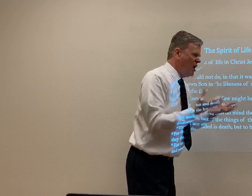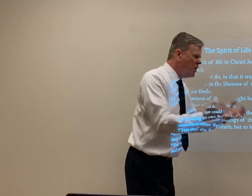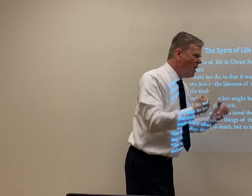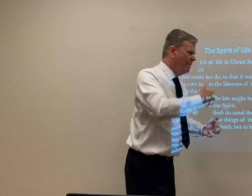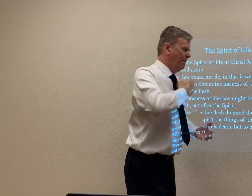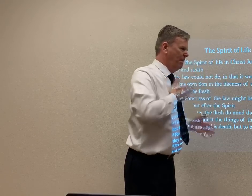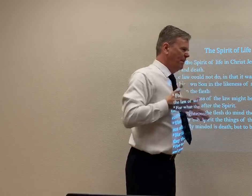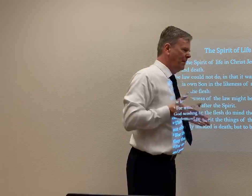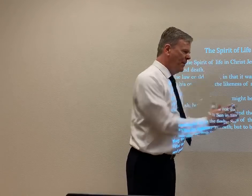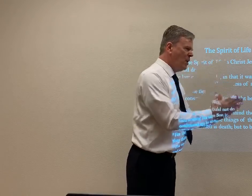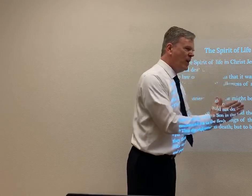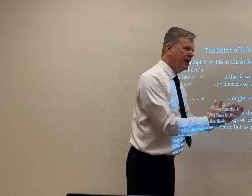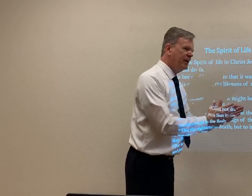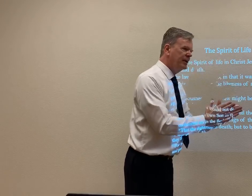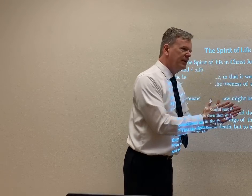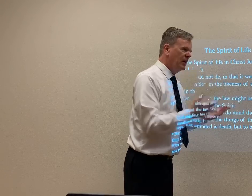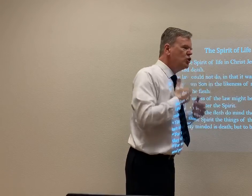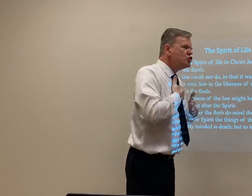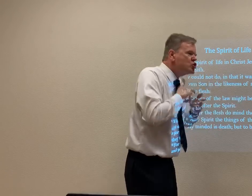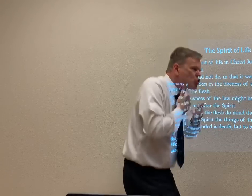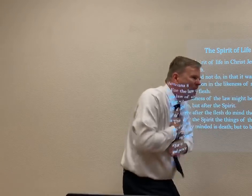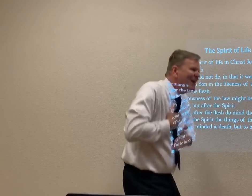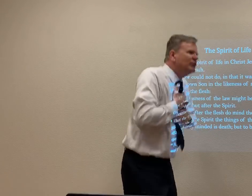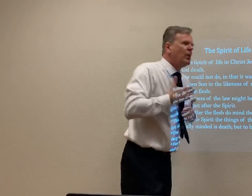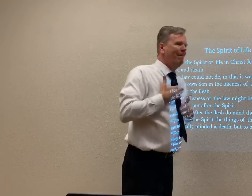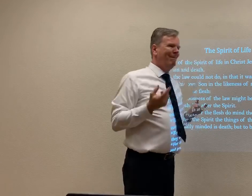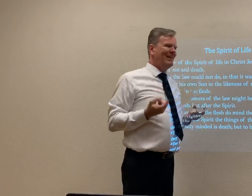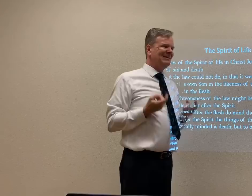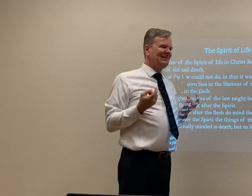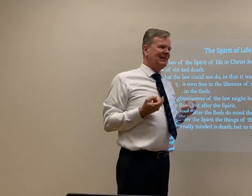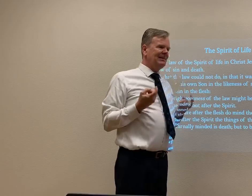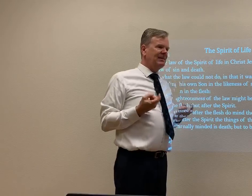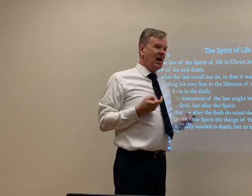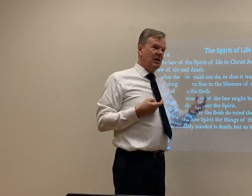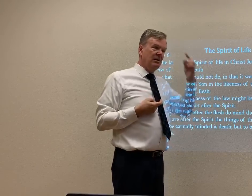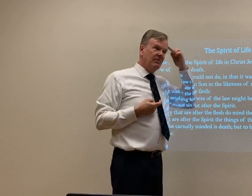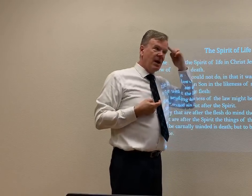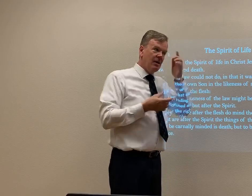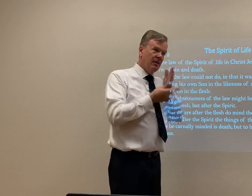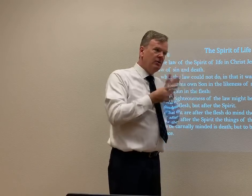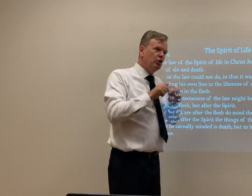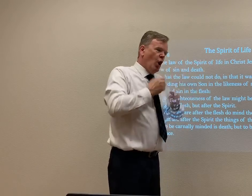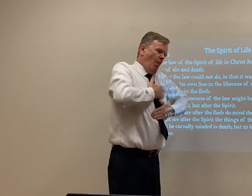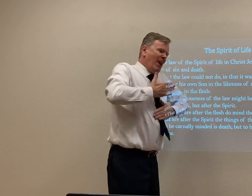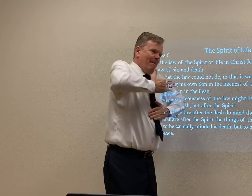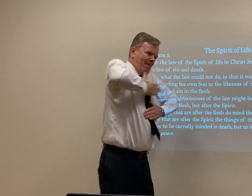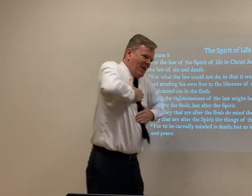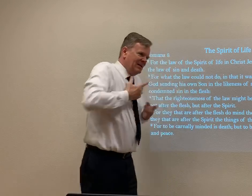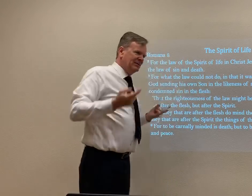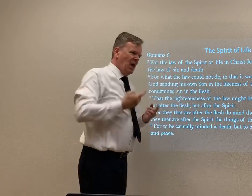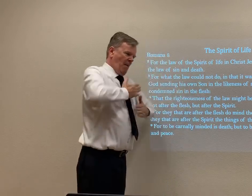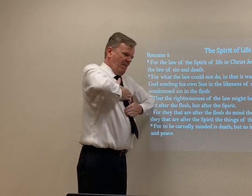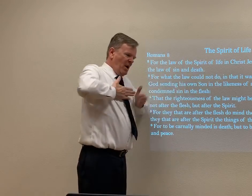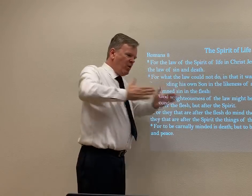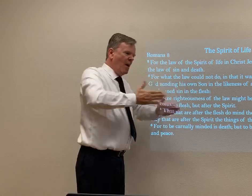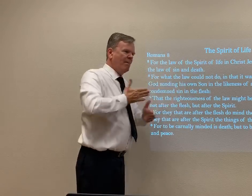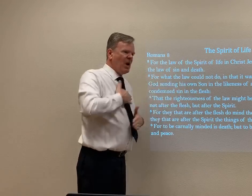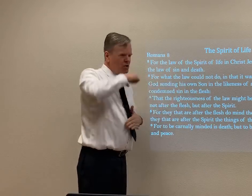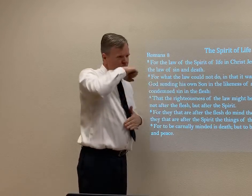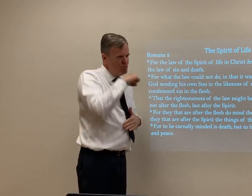Opposite of the things of this world. And opposite of the things that I want to do my way and pleasures of sin for my flesh. That's